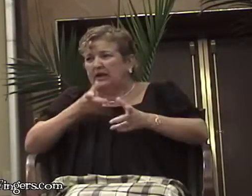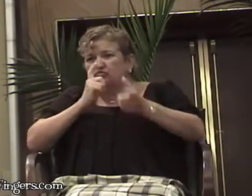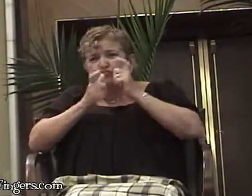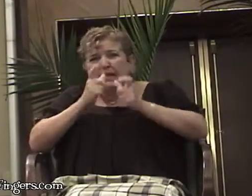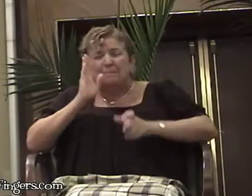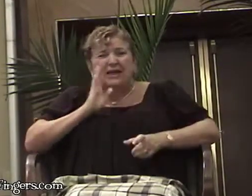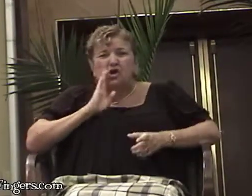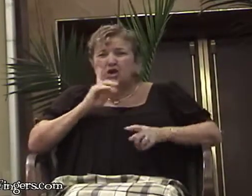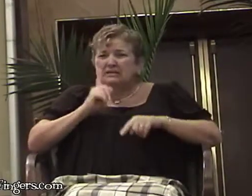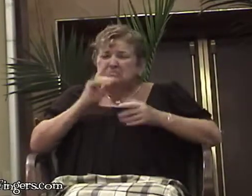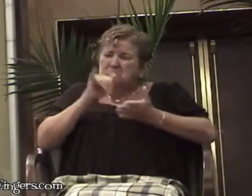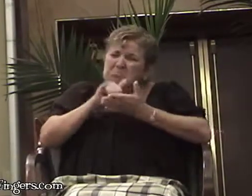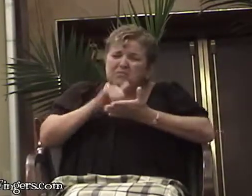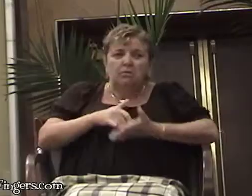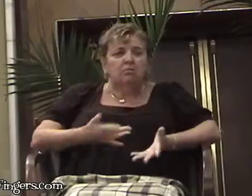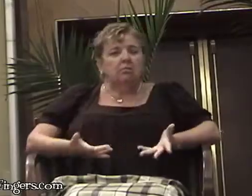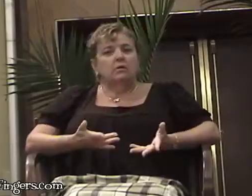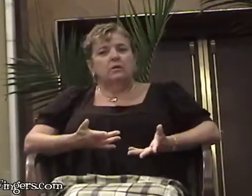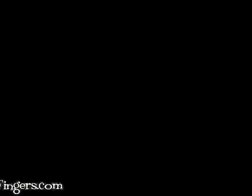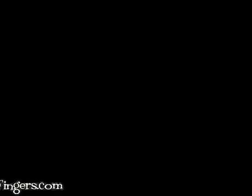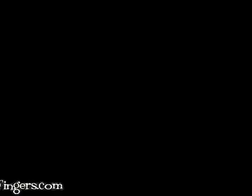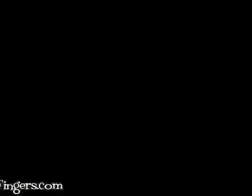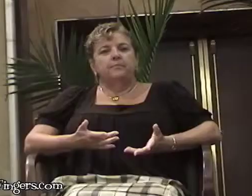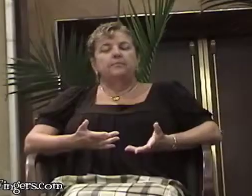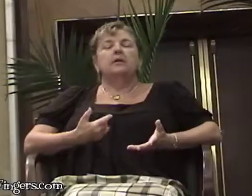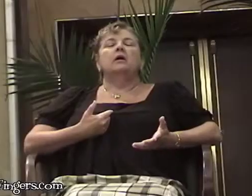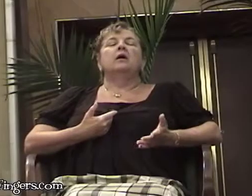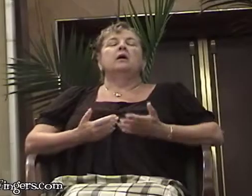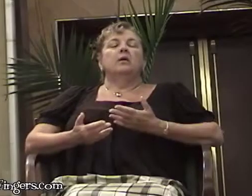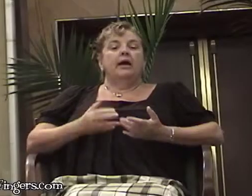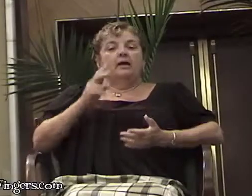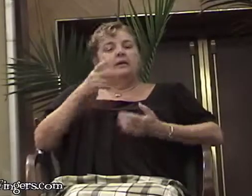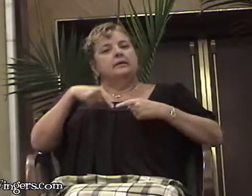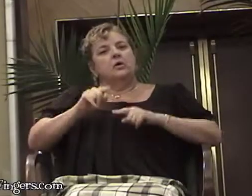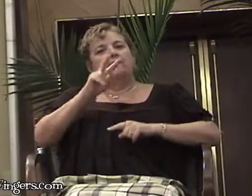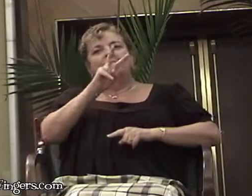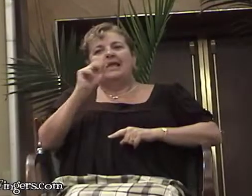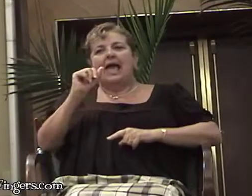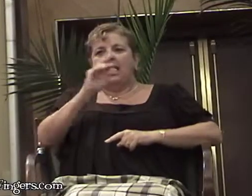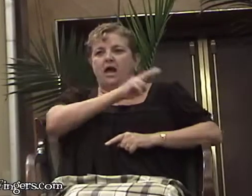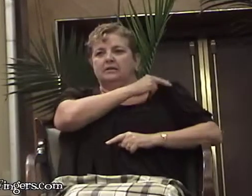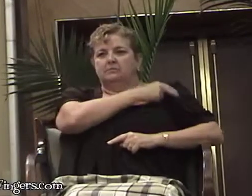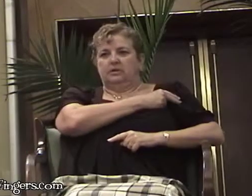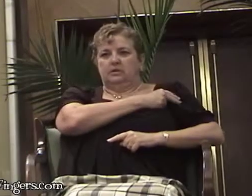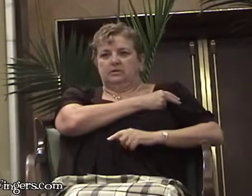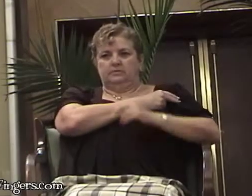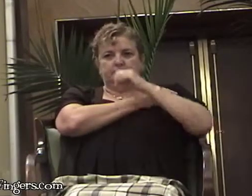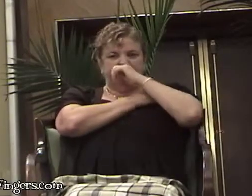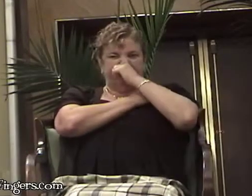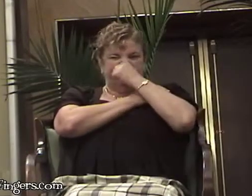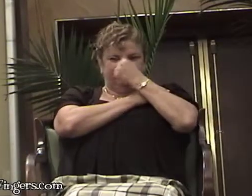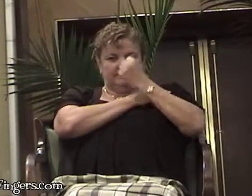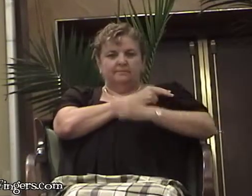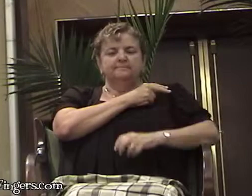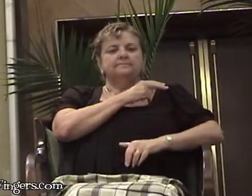So I finally got put in the alcohol hospital, and I'm there about 20 minutes, and I get the lay of the land. I start scouting out because